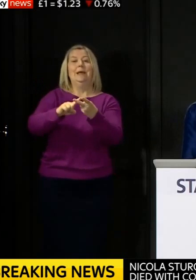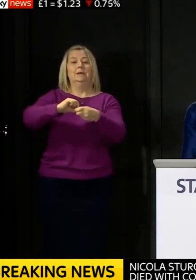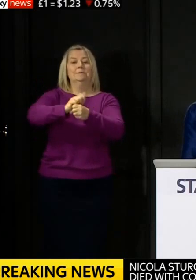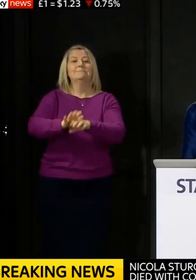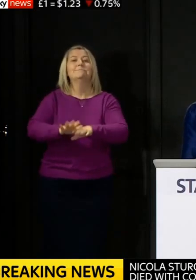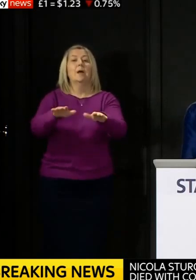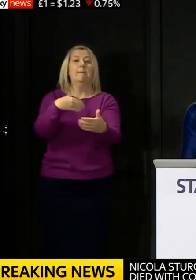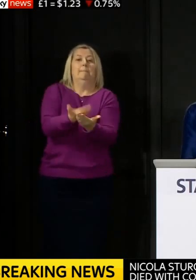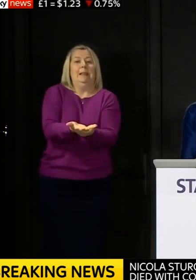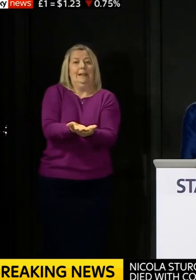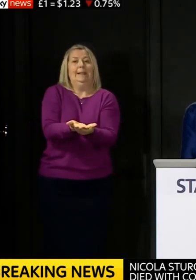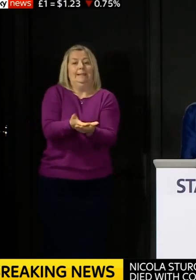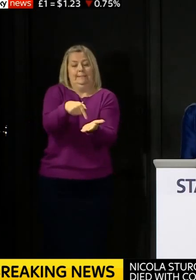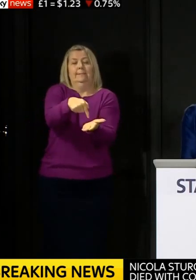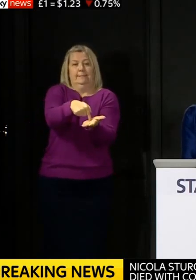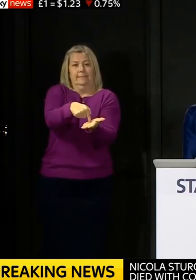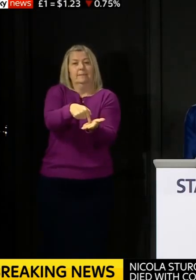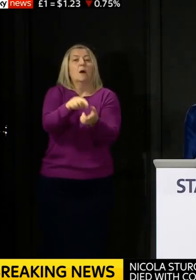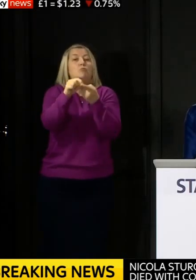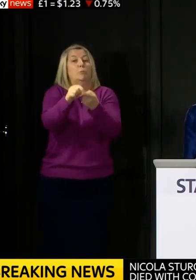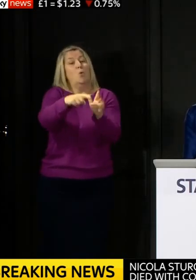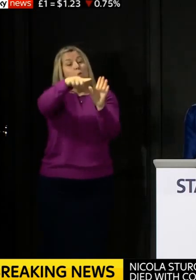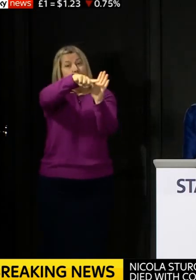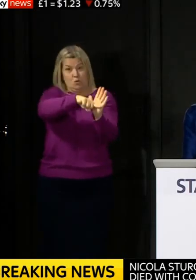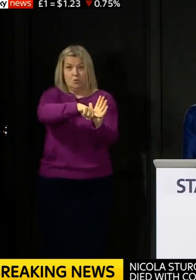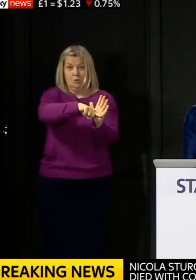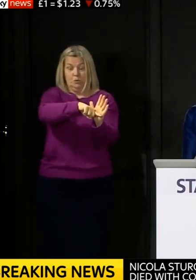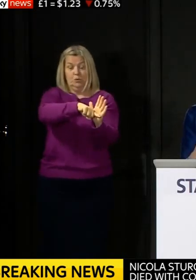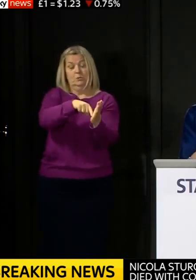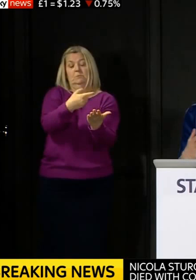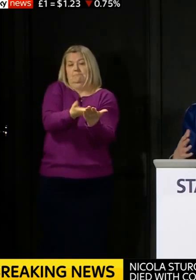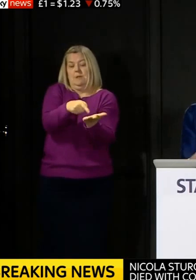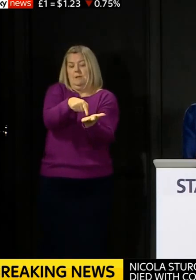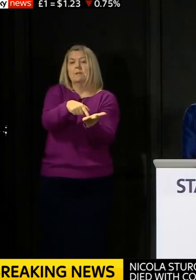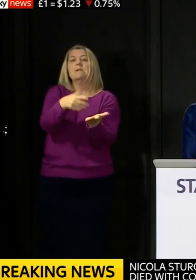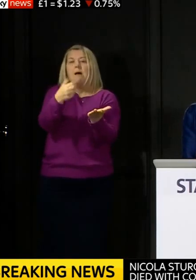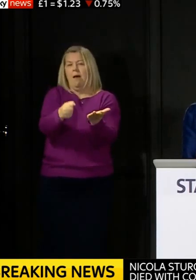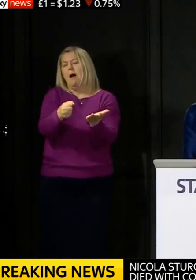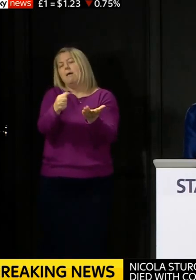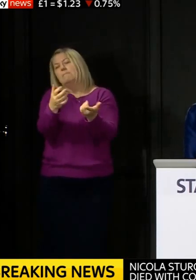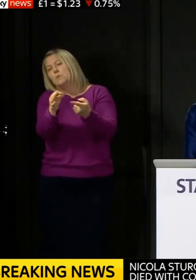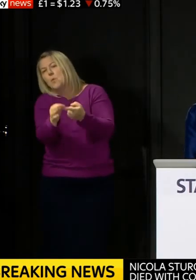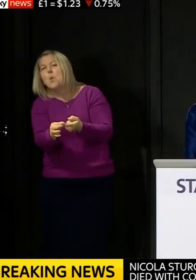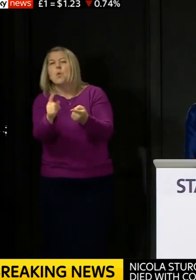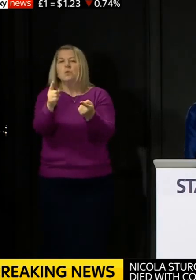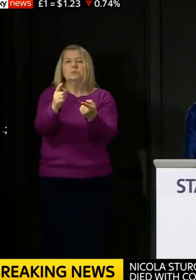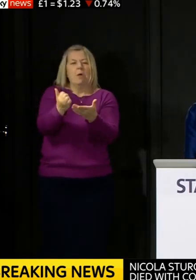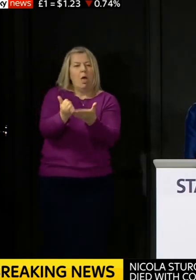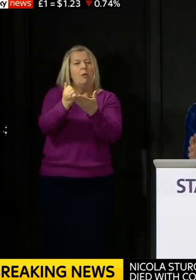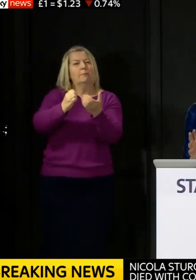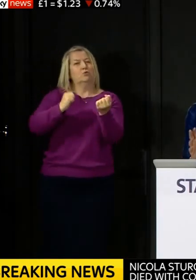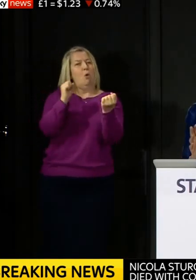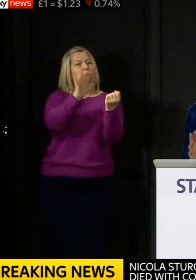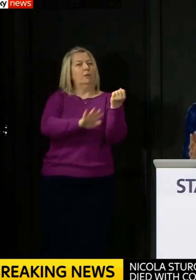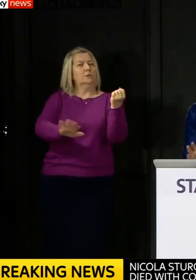bill. That proposed legislation includes a range of further measures to help Scotland through this pandemic.